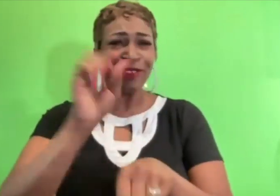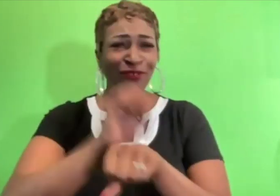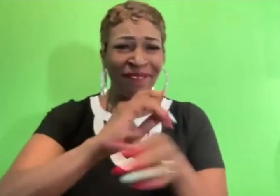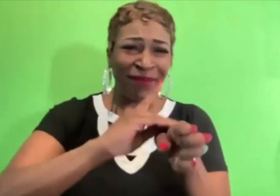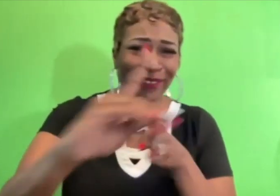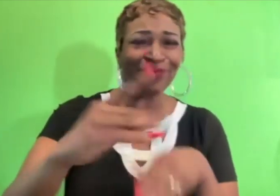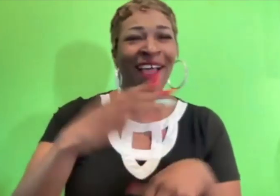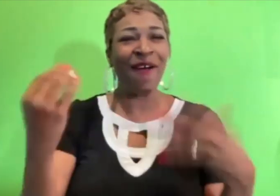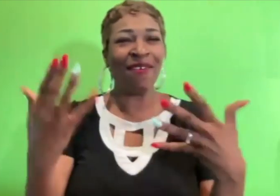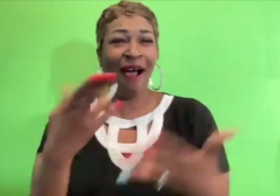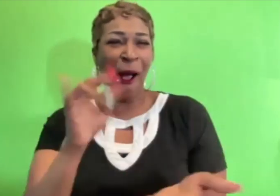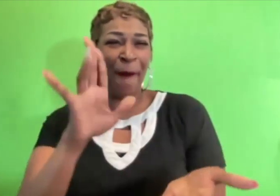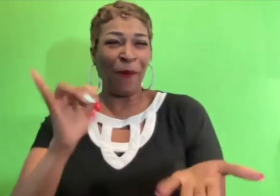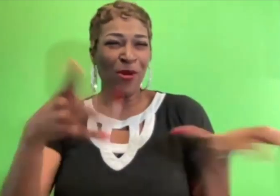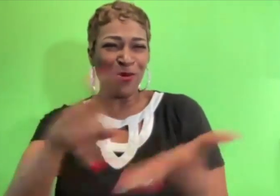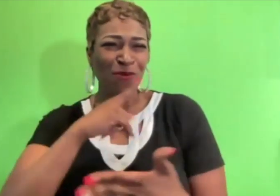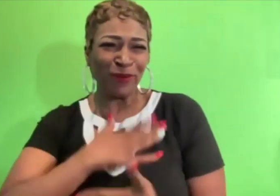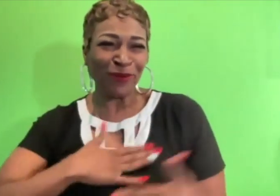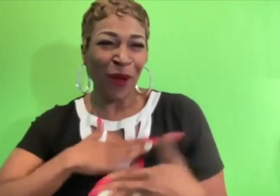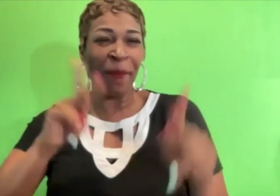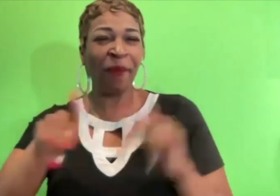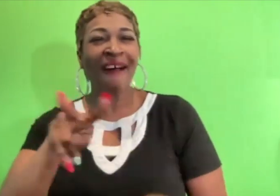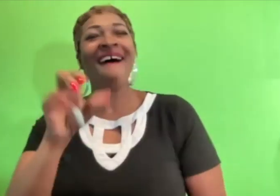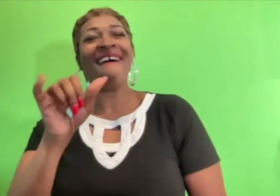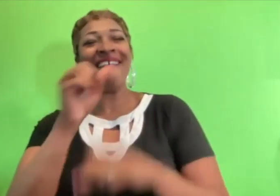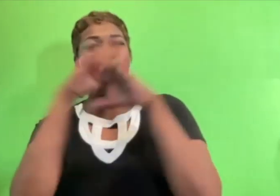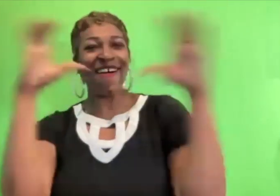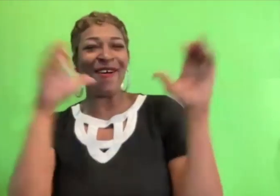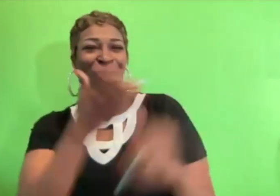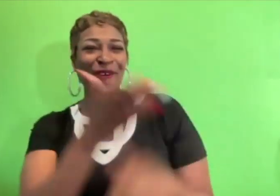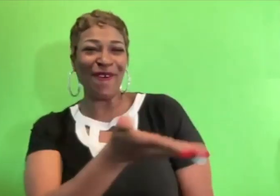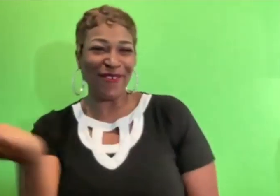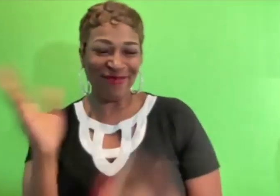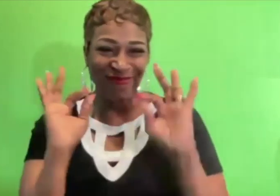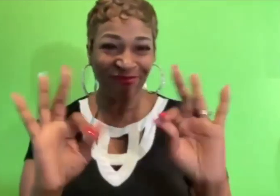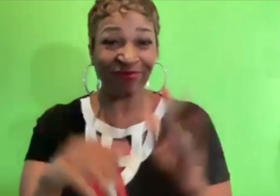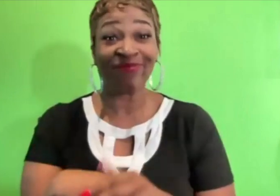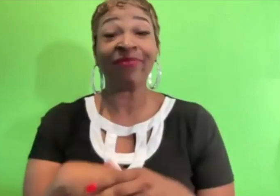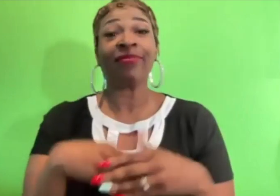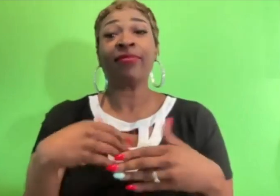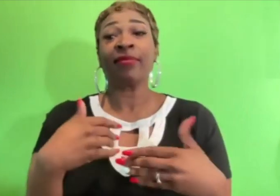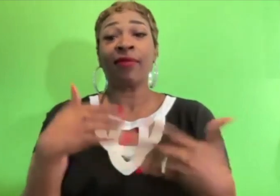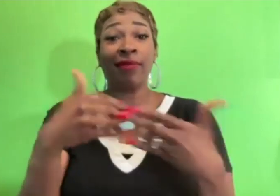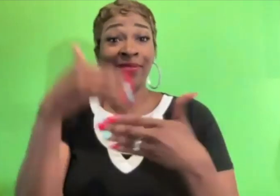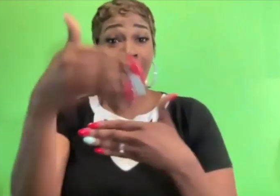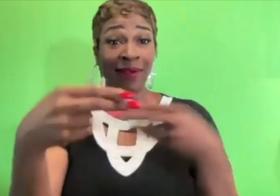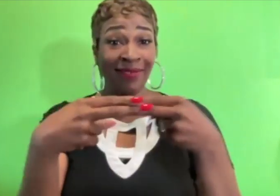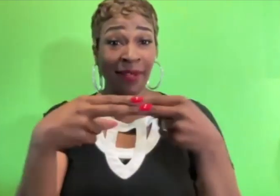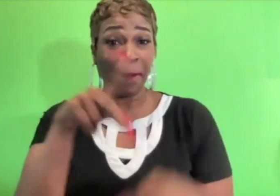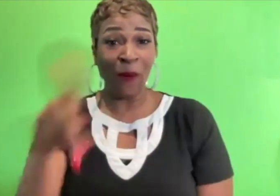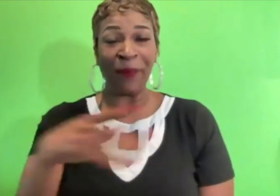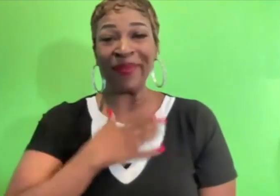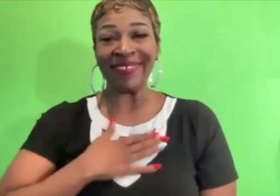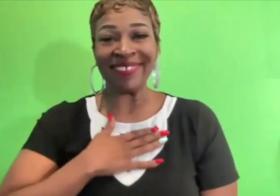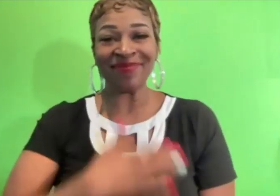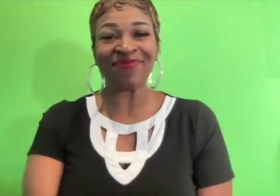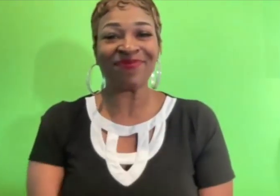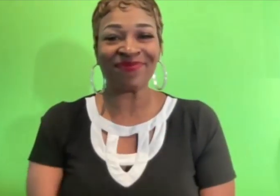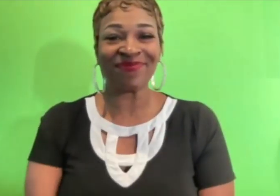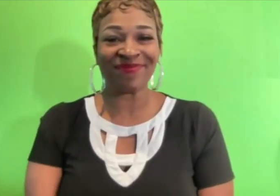Awesome. Thank you to our panelists for letting us know a little bit about the work you do, what you enjoy, and learning more about you. Next